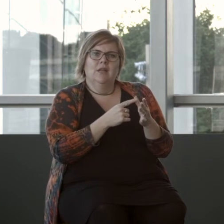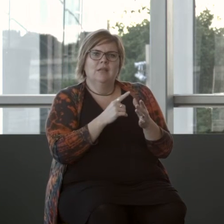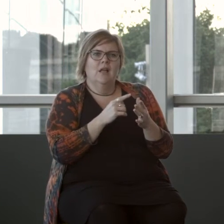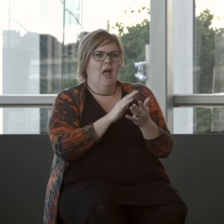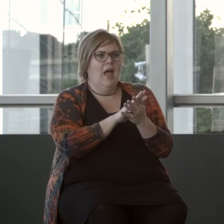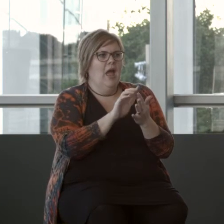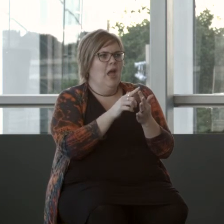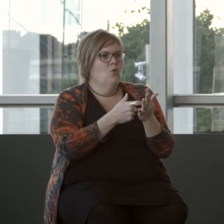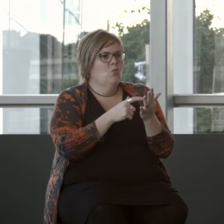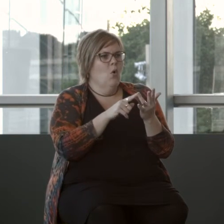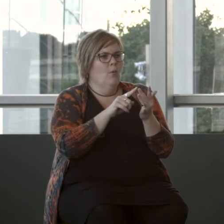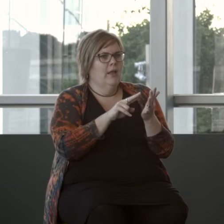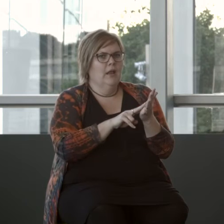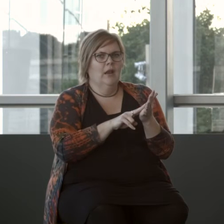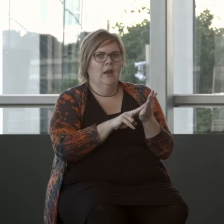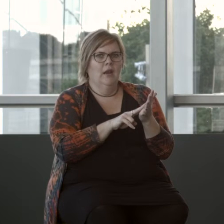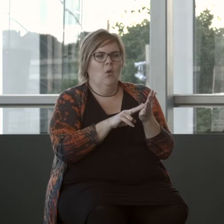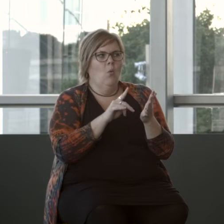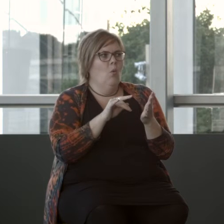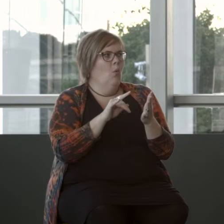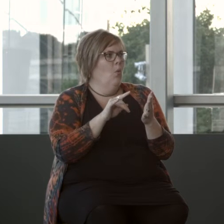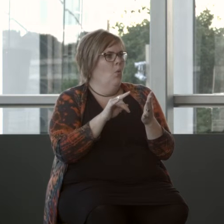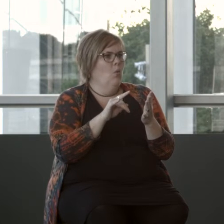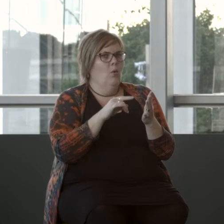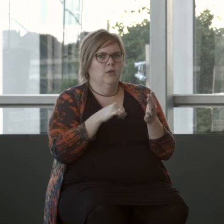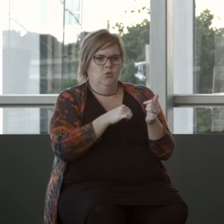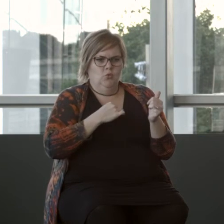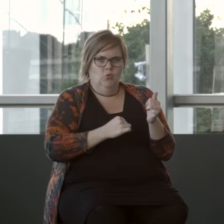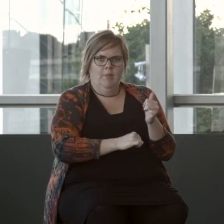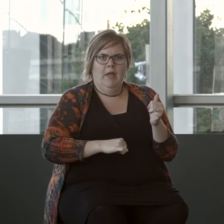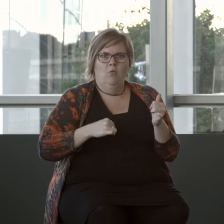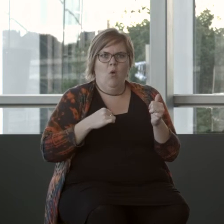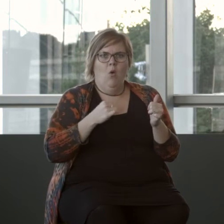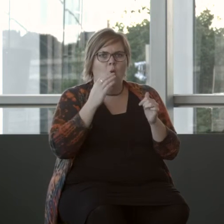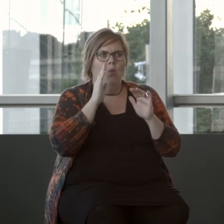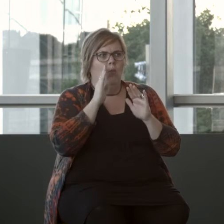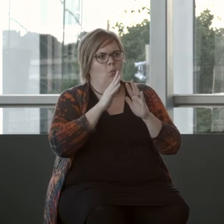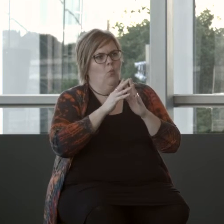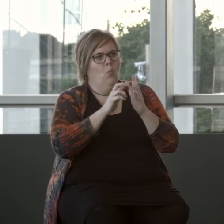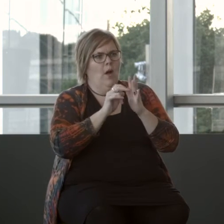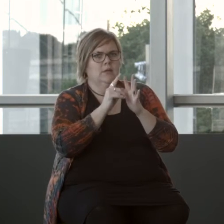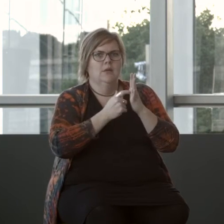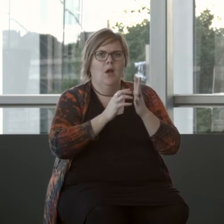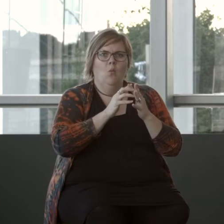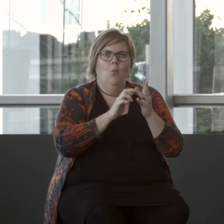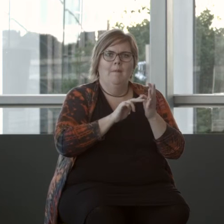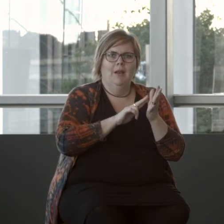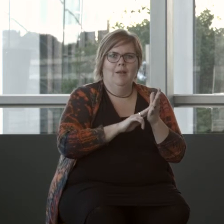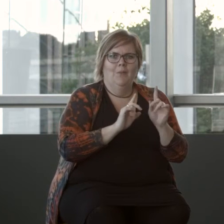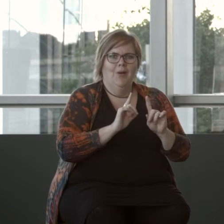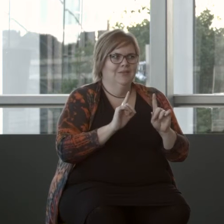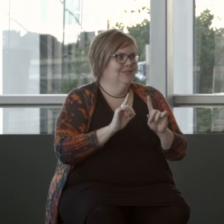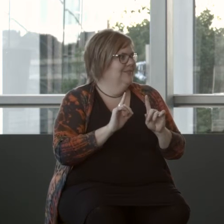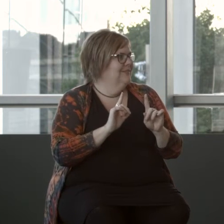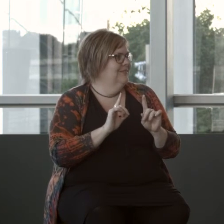or fantasy world superhero, no, like a Wonder Woman? No. Do you have like a kind of a How did